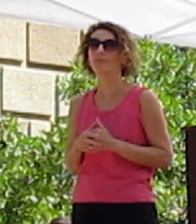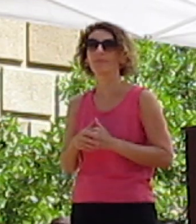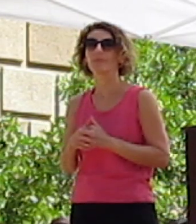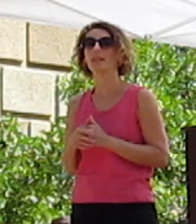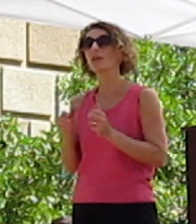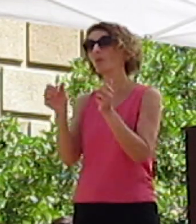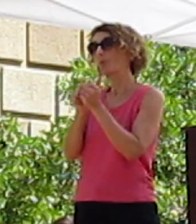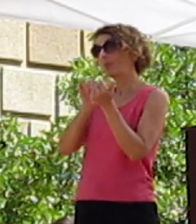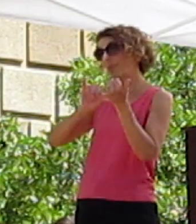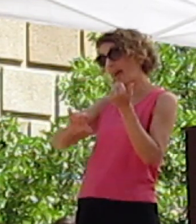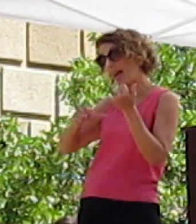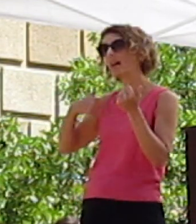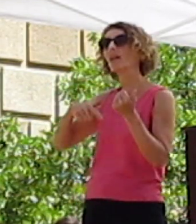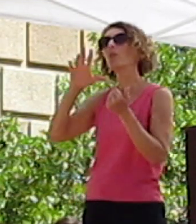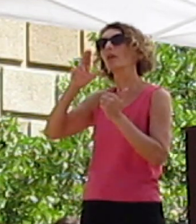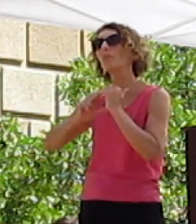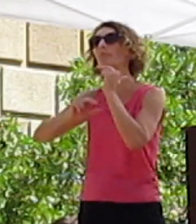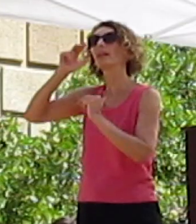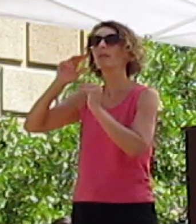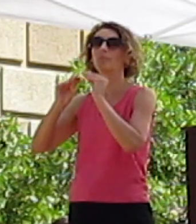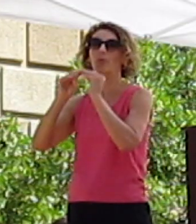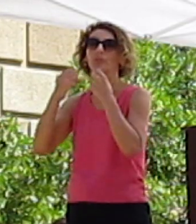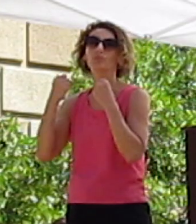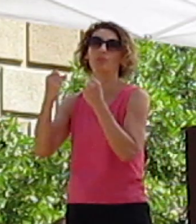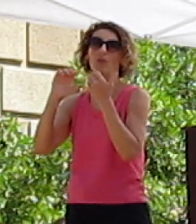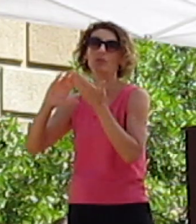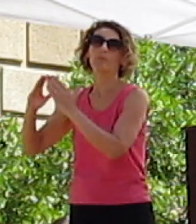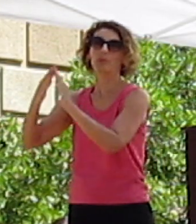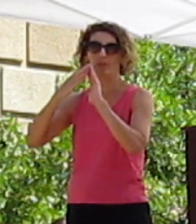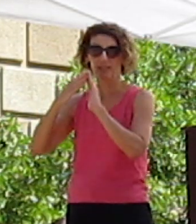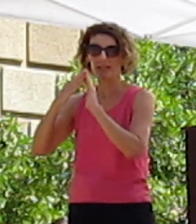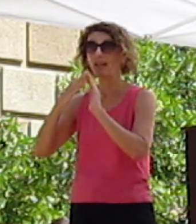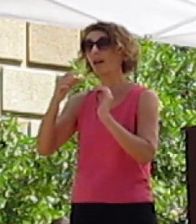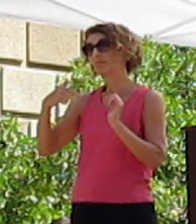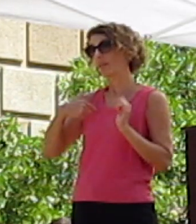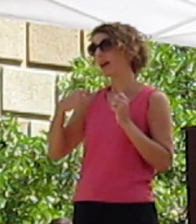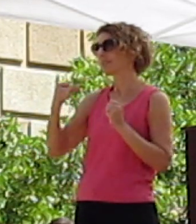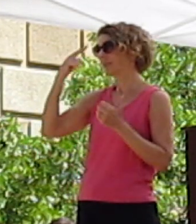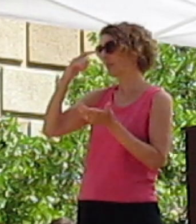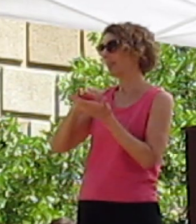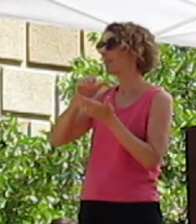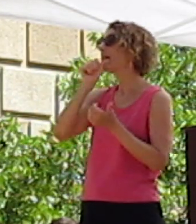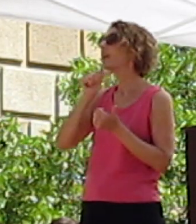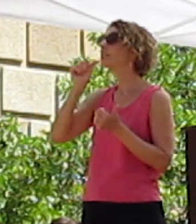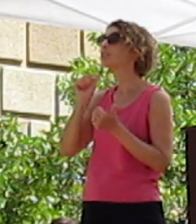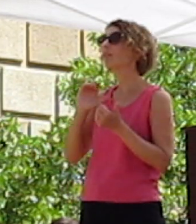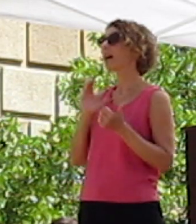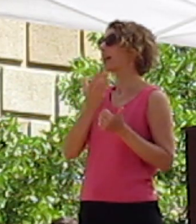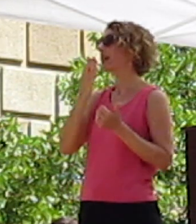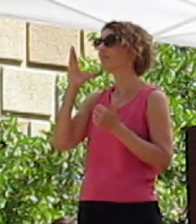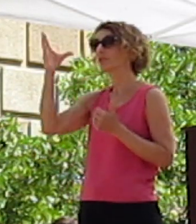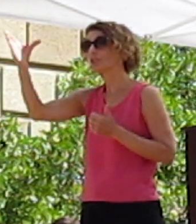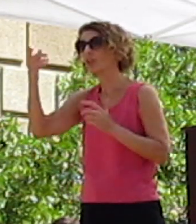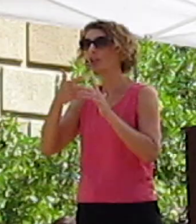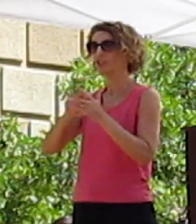With this, we will build stronger communities, and I strongly believe that Arizona's future